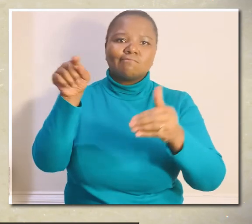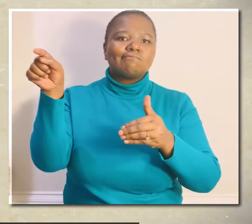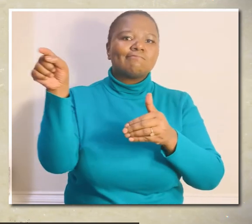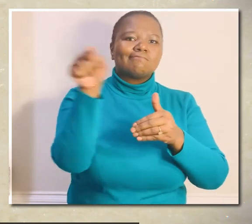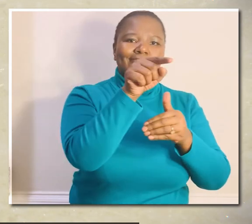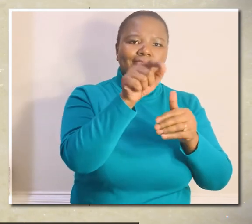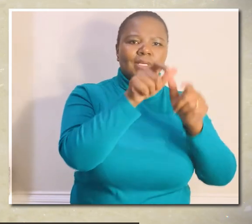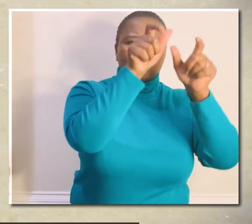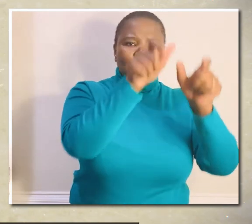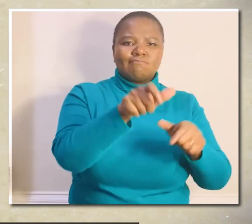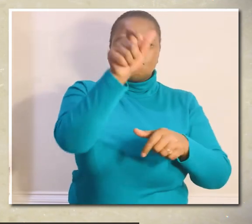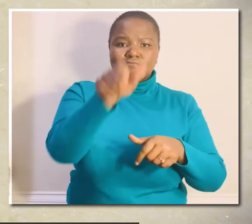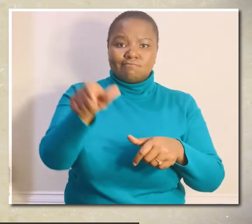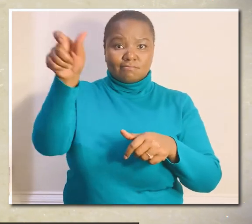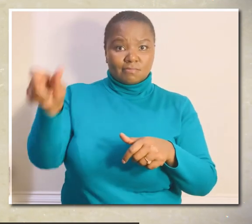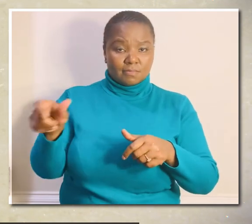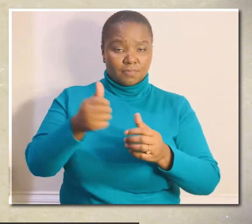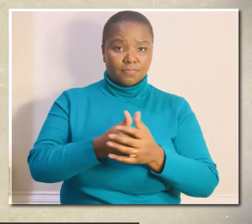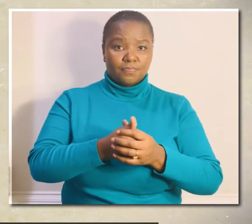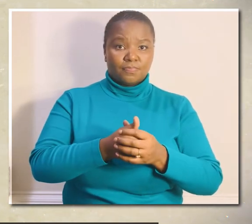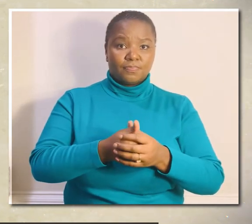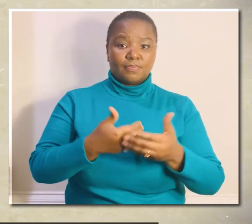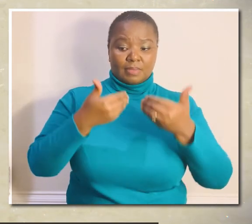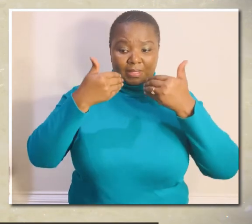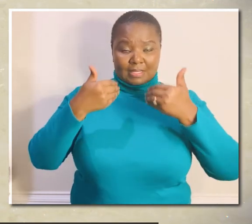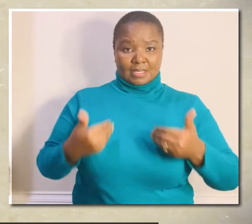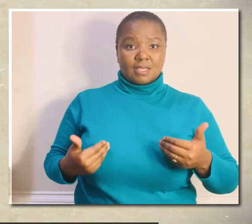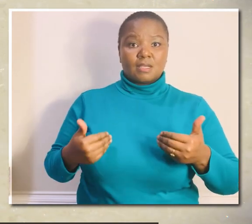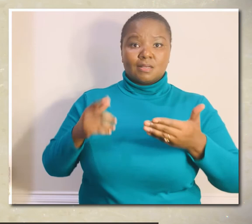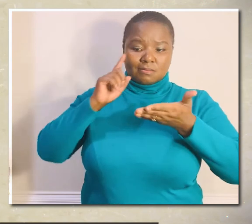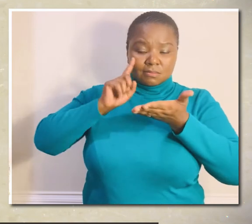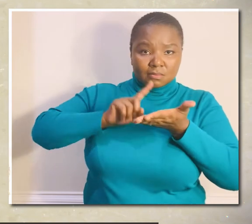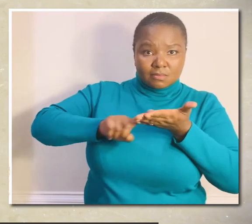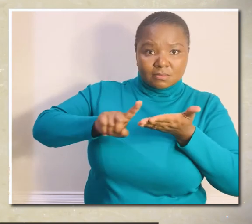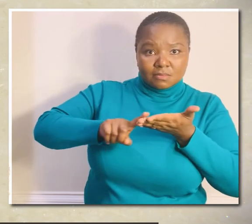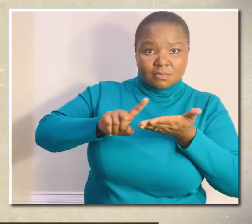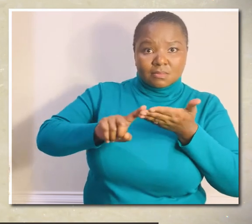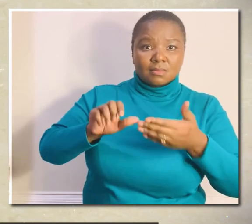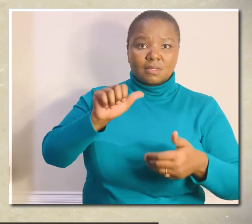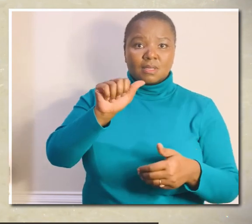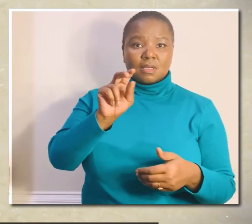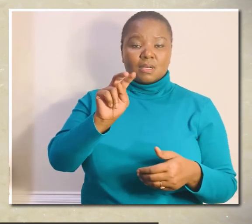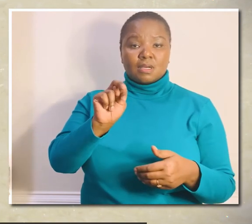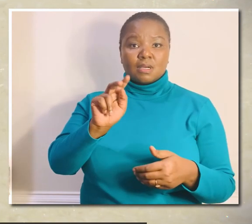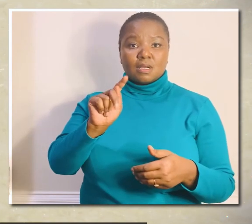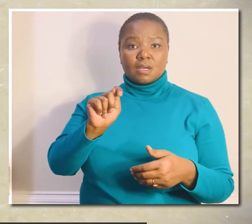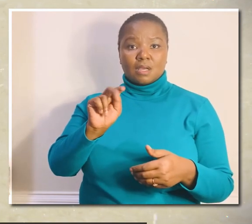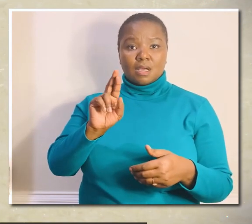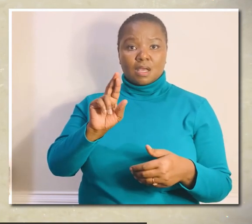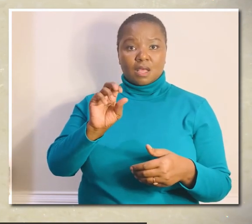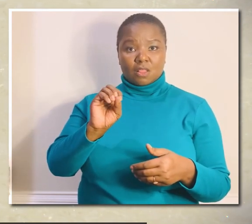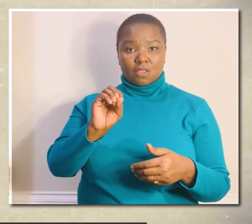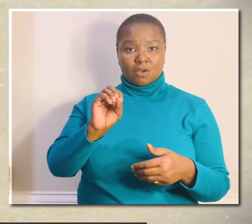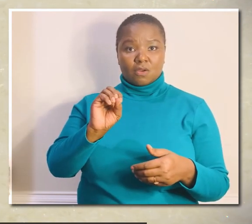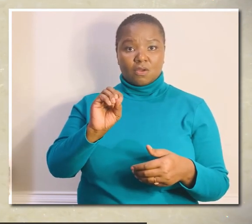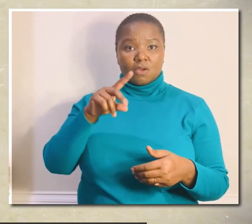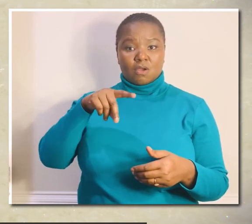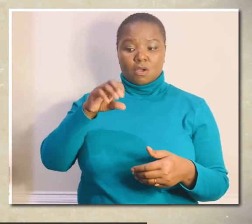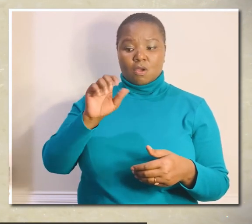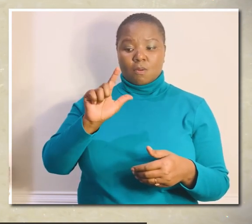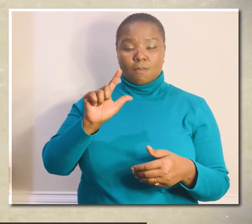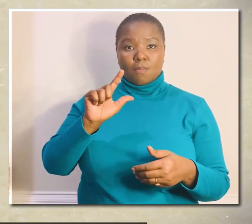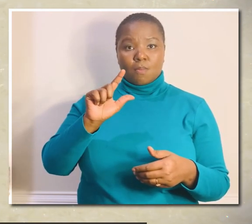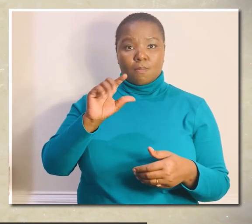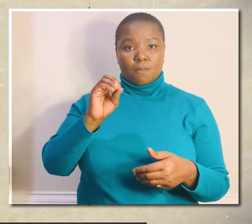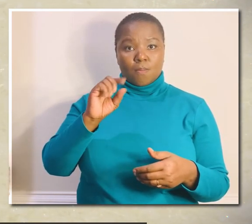And I think, you know, as an anthropologist, the best feedback you can get is from the people that you write about, the people